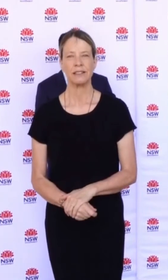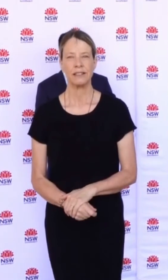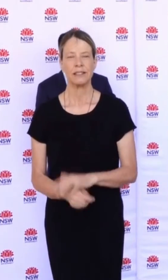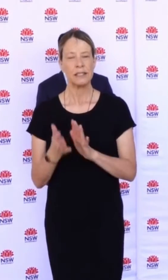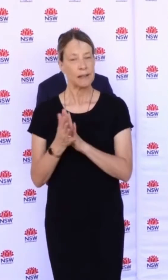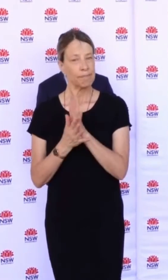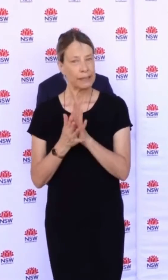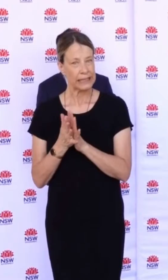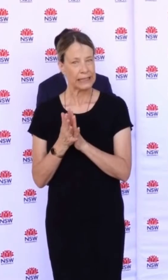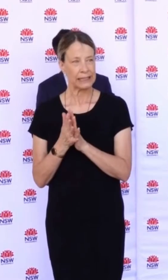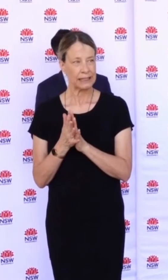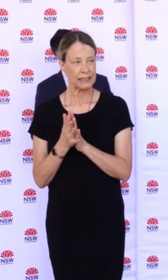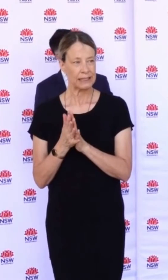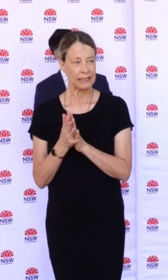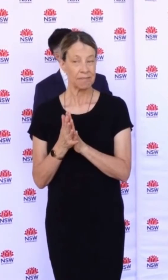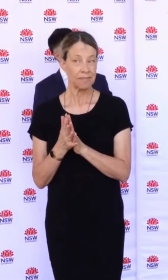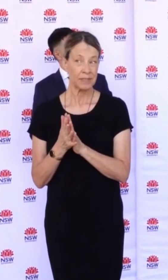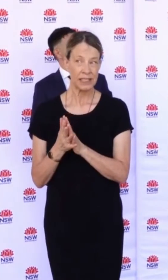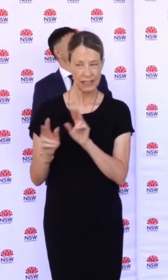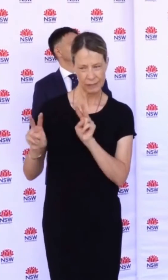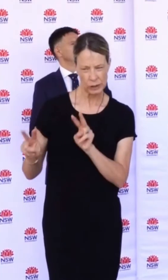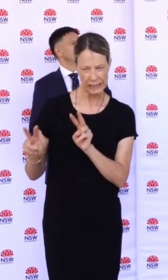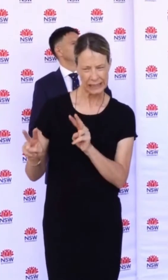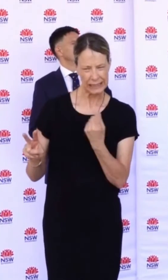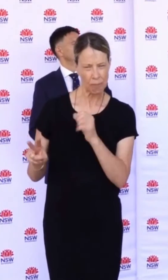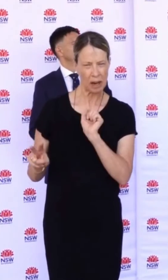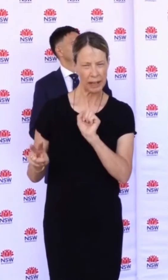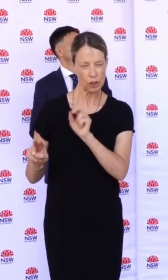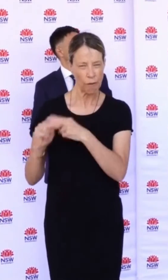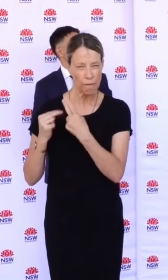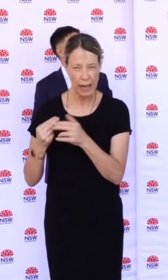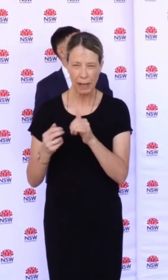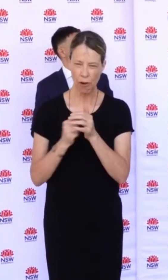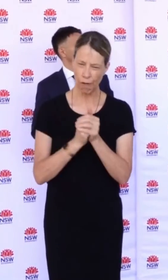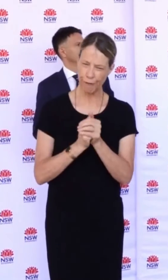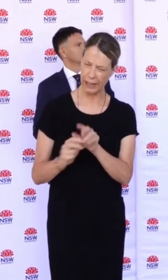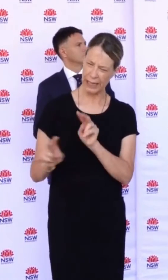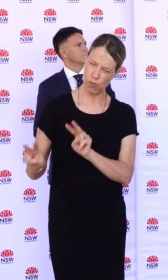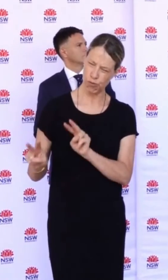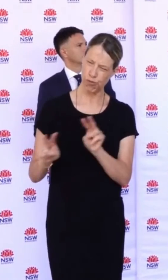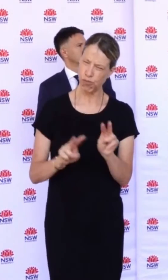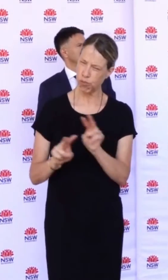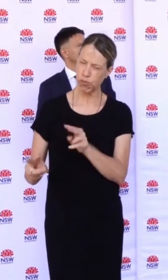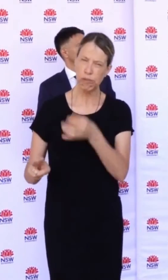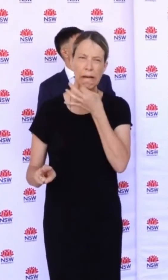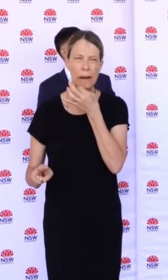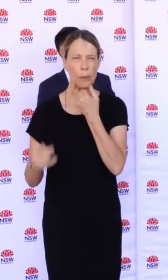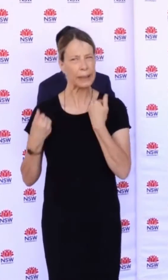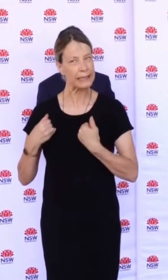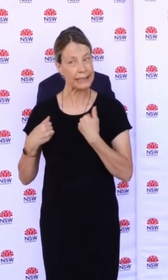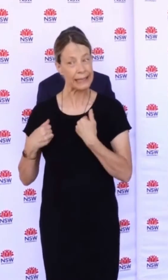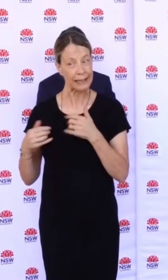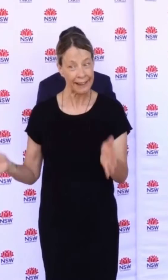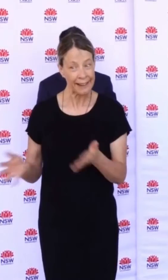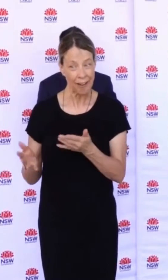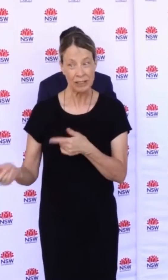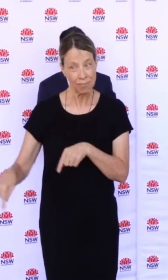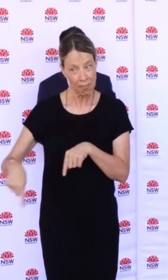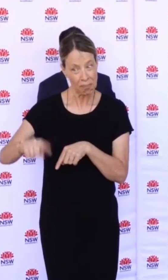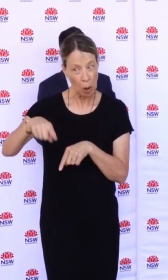forward directly, but if you see someone in the family or one of your mates who seem to have symptoms, just egg them on to get